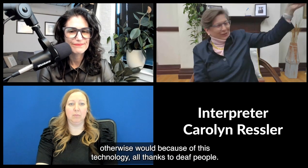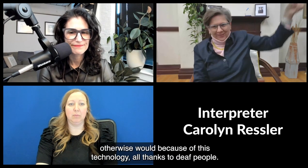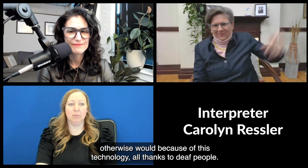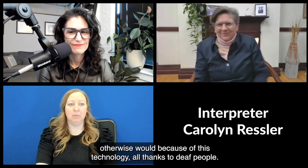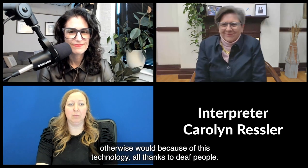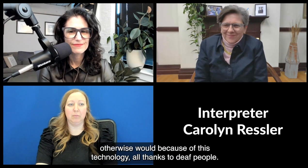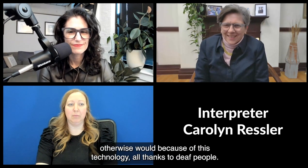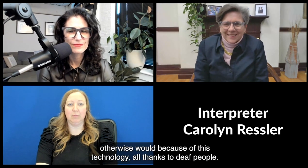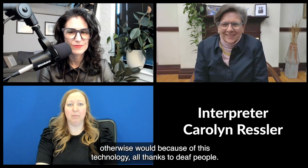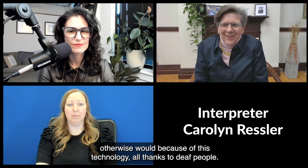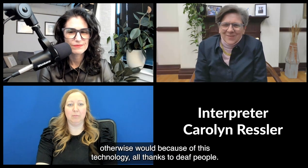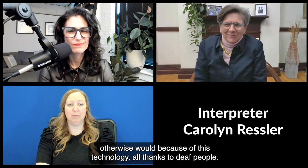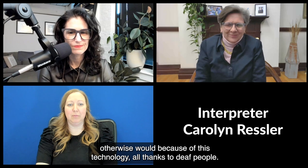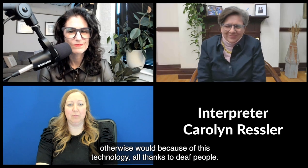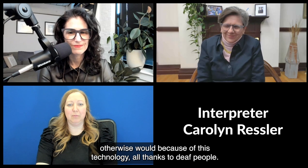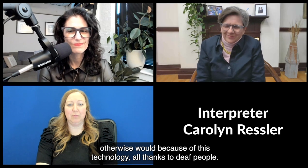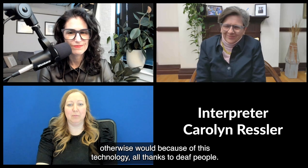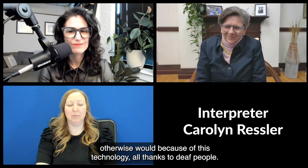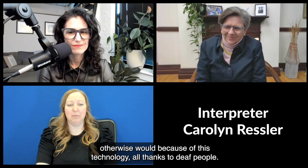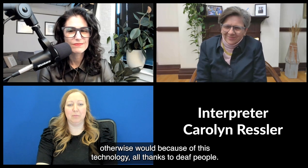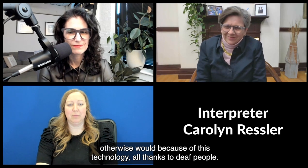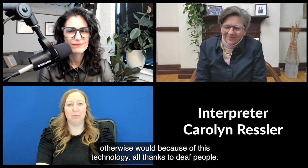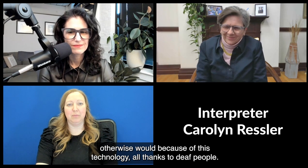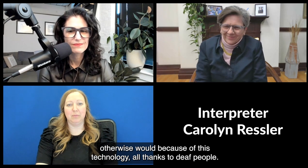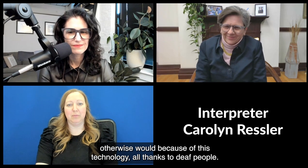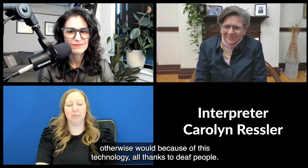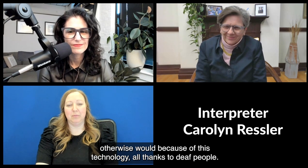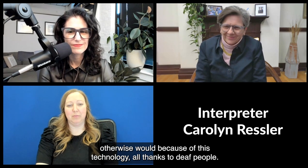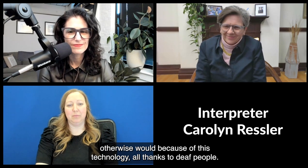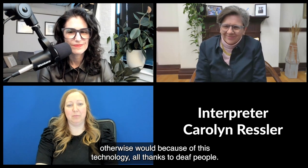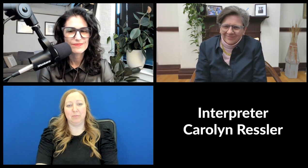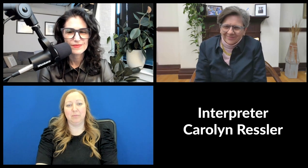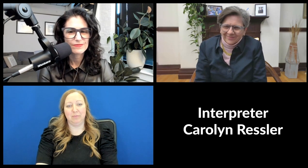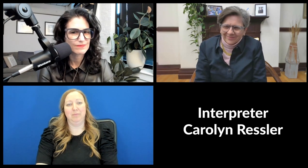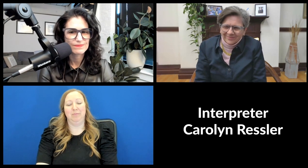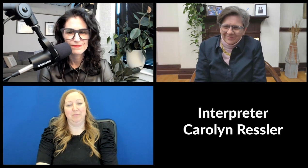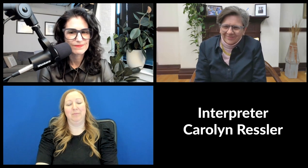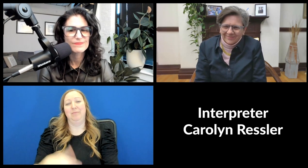Olympic swimmers are now starting faster than they otherwise would because of this technology, all thanks to deaf people.